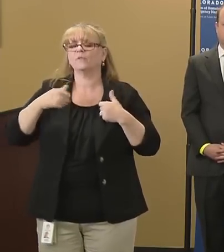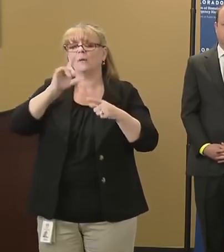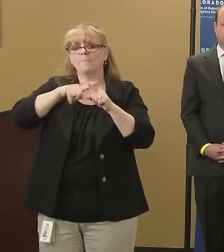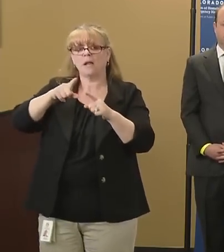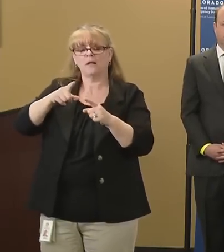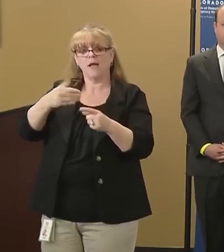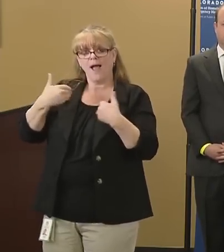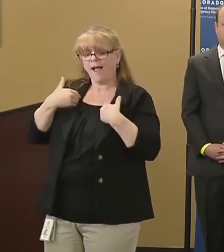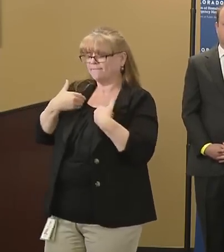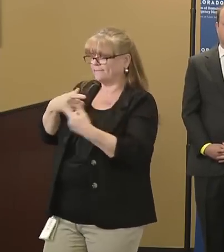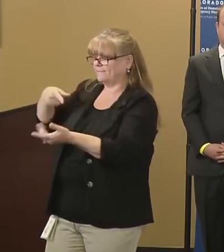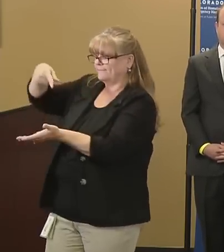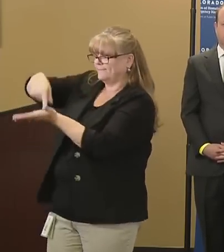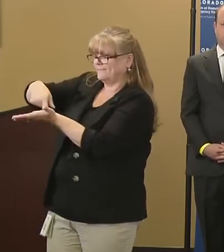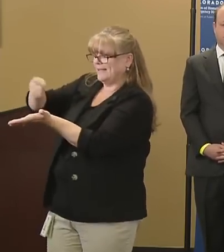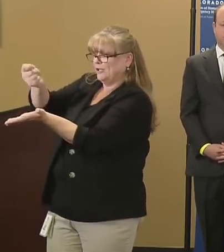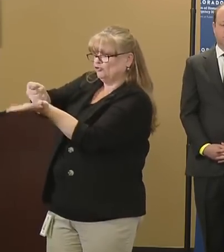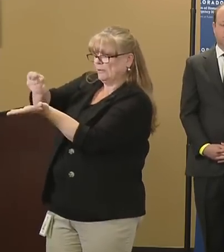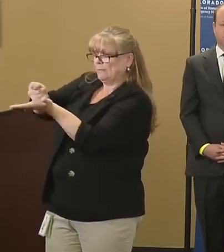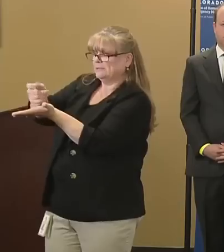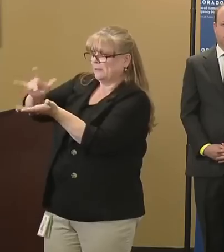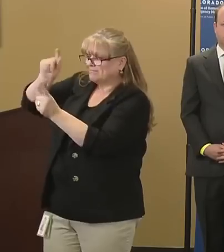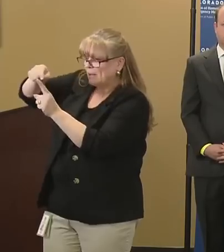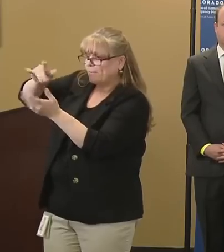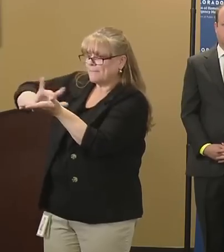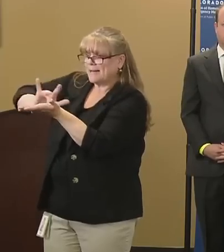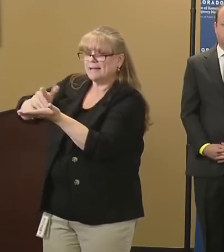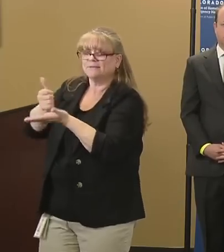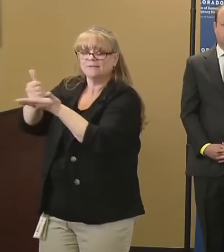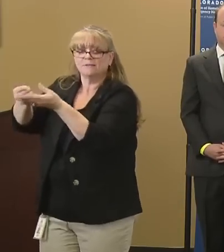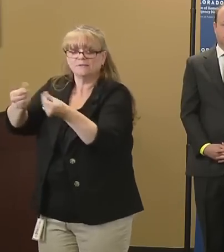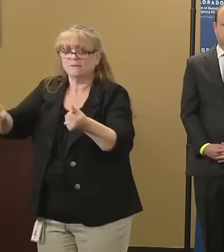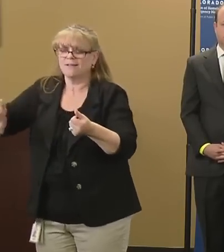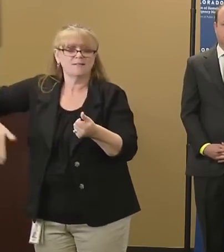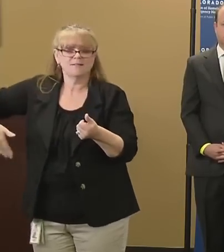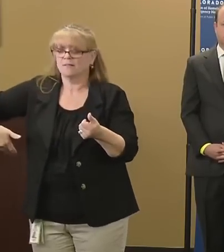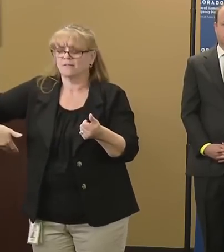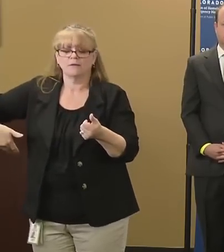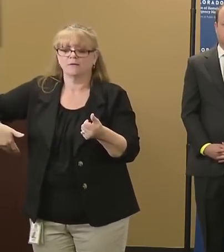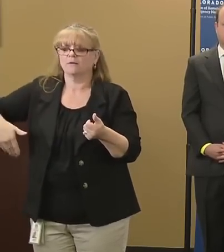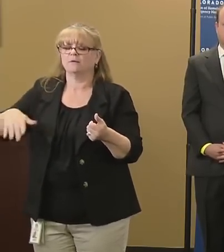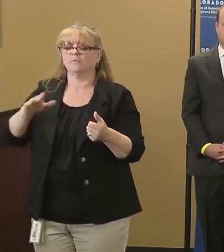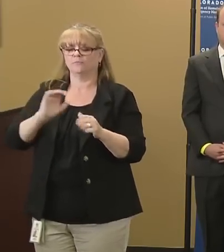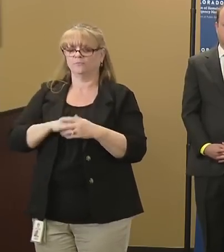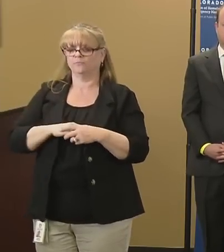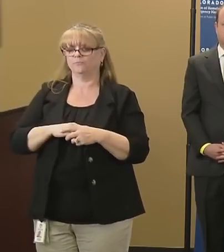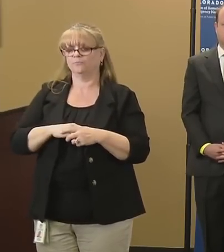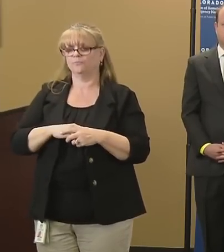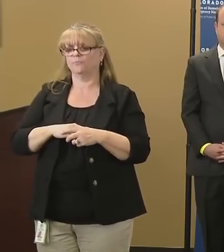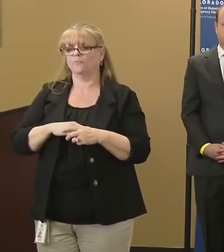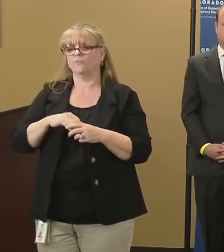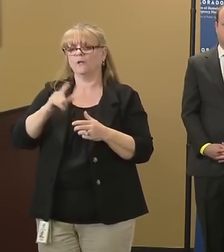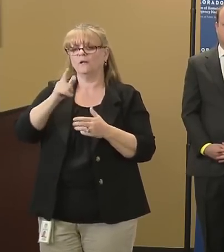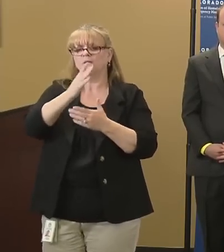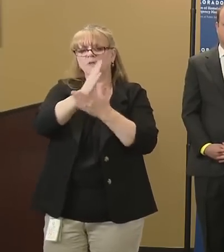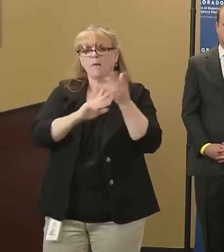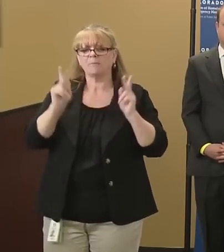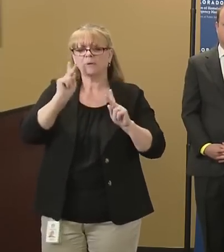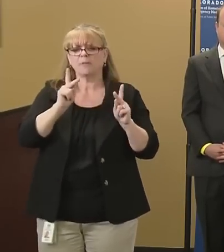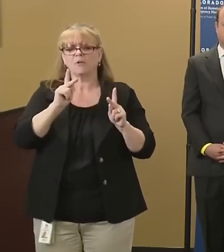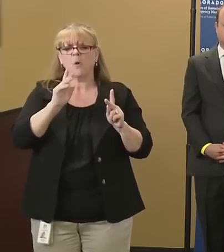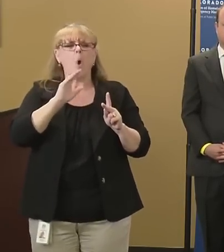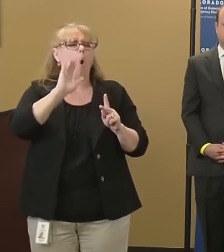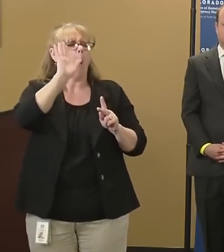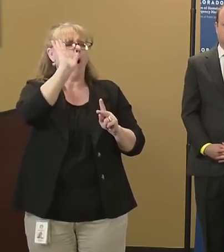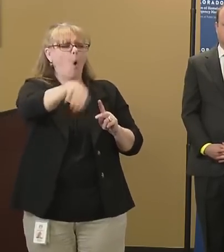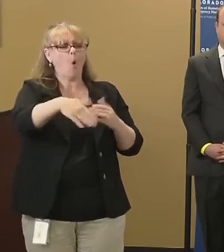a real big ethical dilemma of how to address that issue. There are people out there that want to just give medications because I think